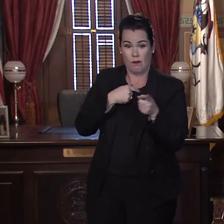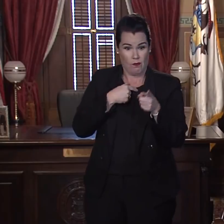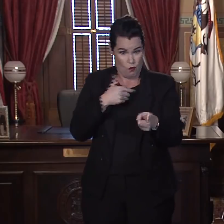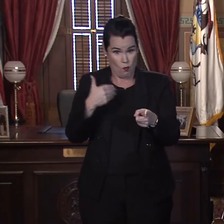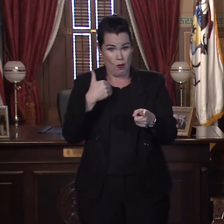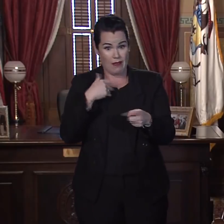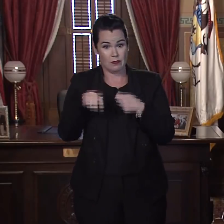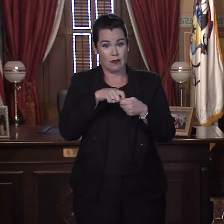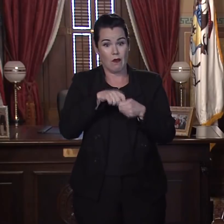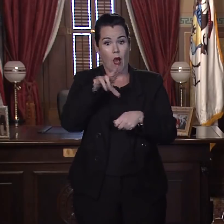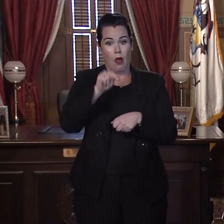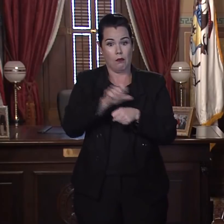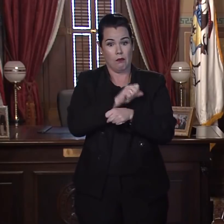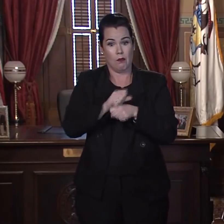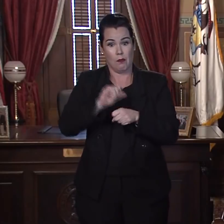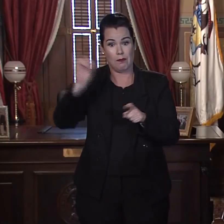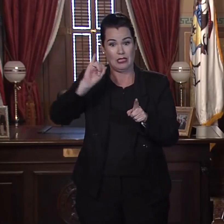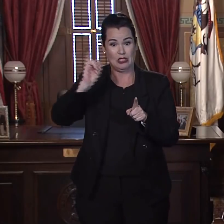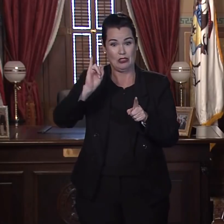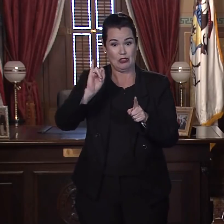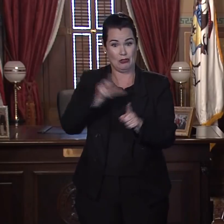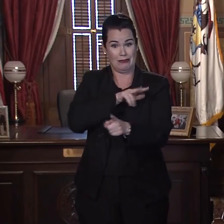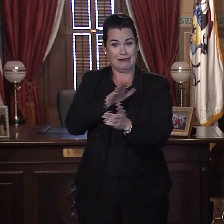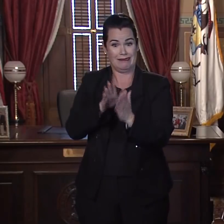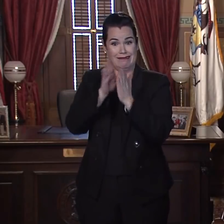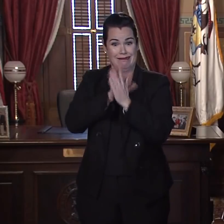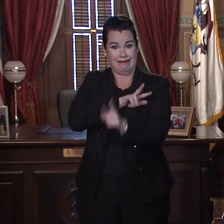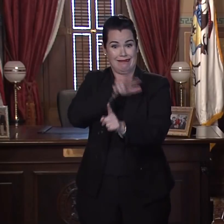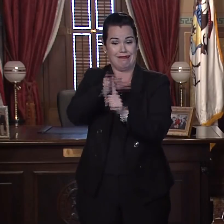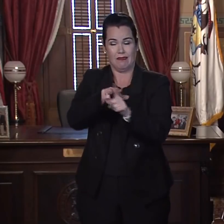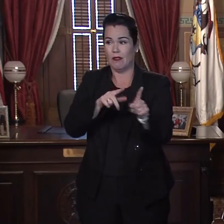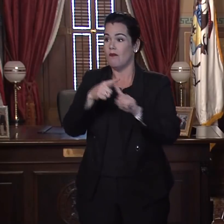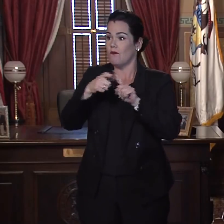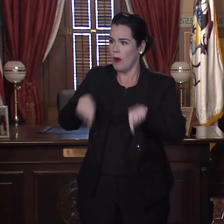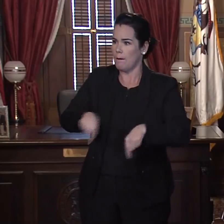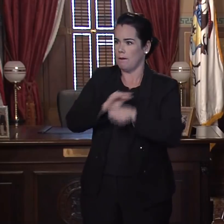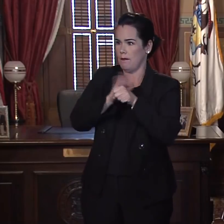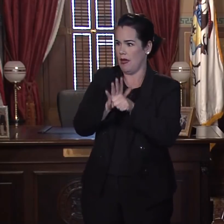unemployment insurance claims, getting those dollars out to individuals as quickly as